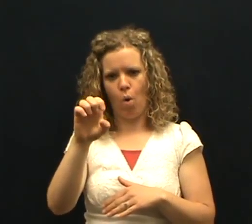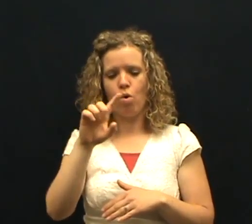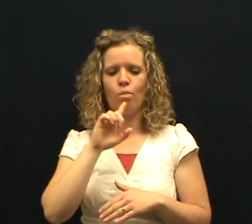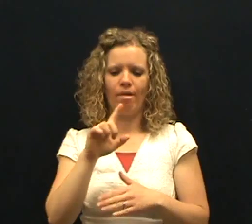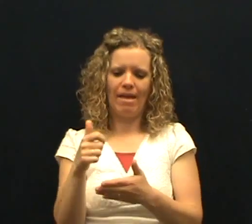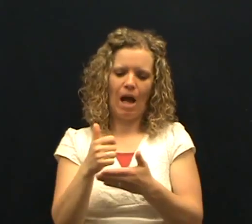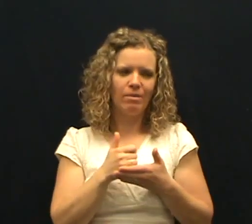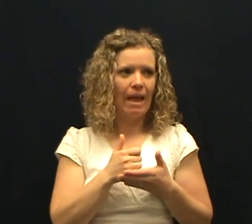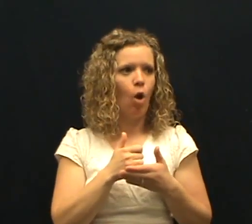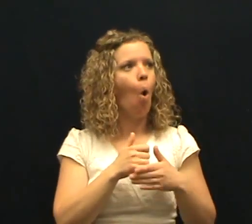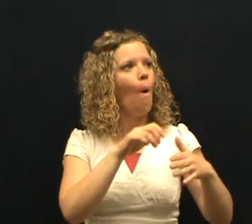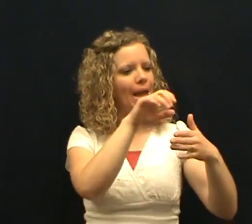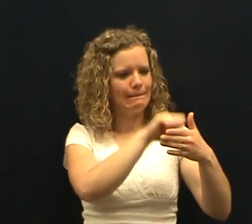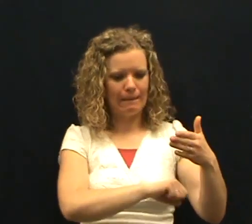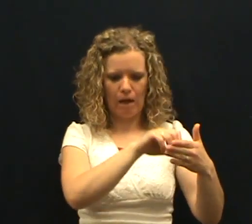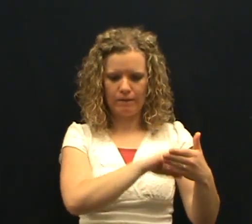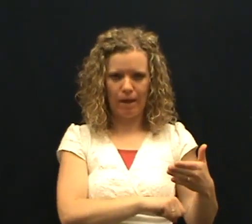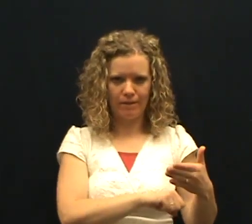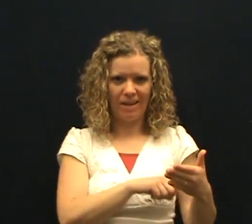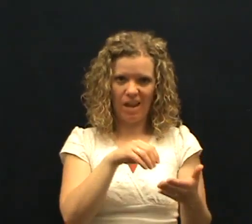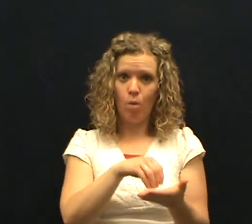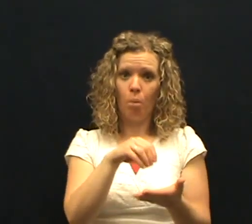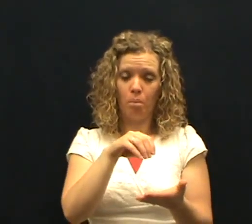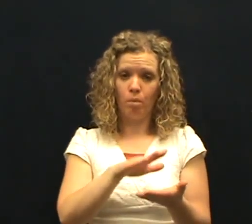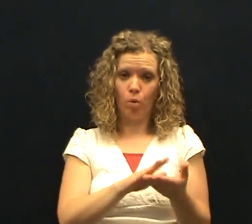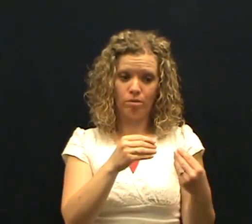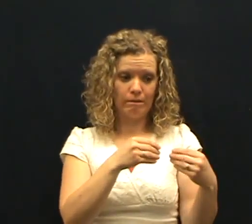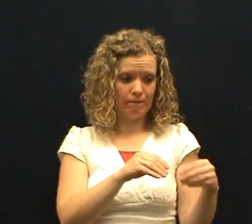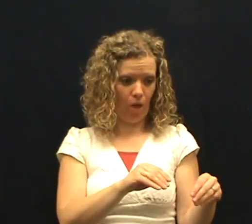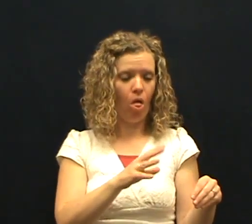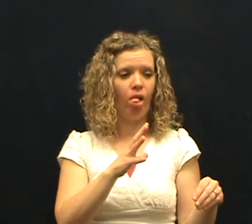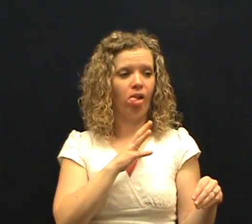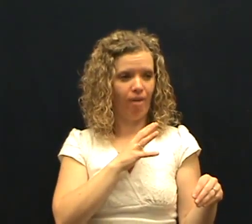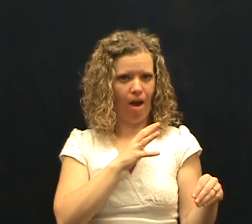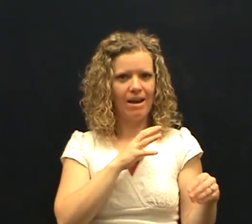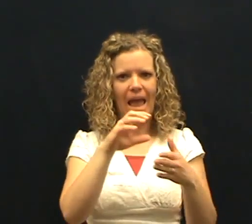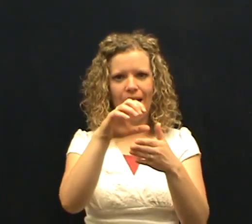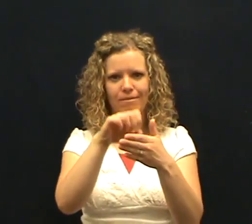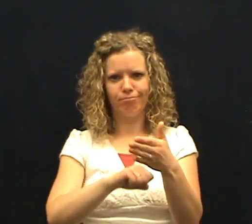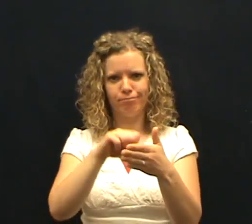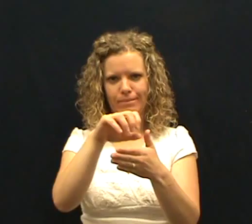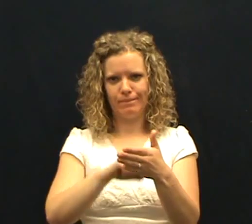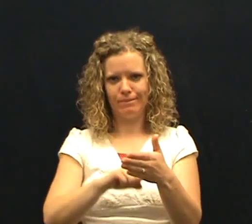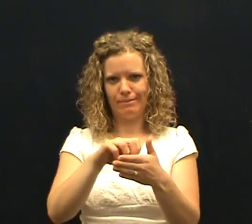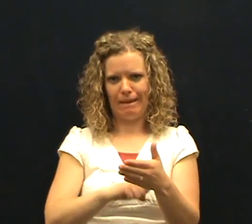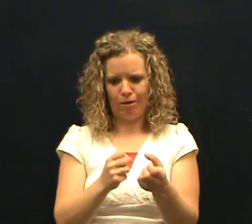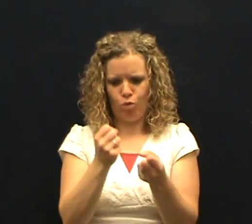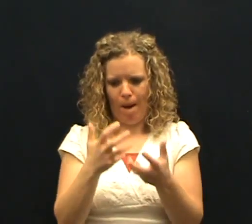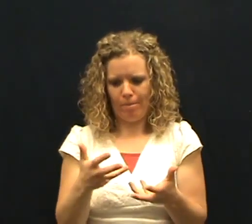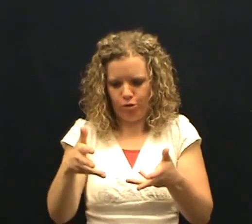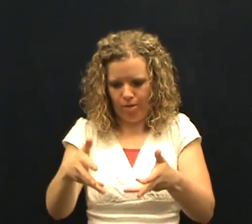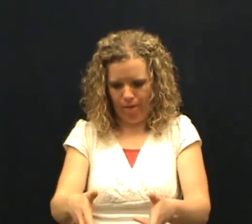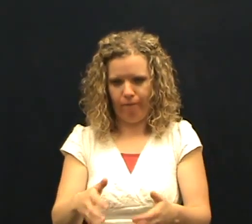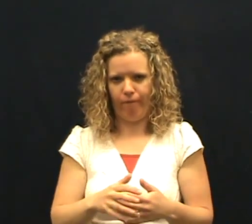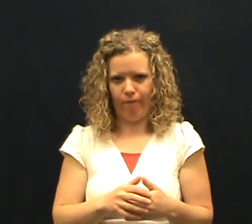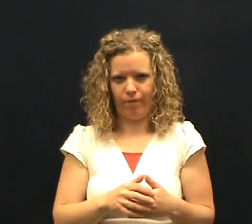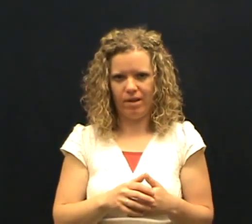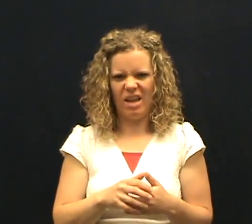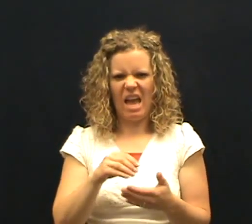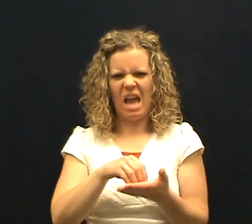It records the sale into your system. It also records the reduction in inventory and the cost of that sale in your system as